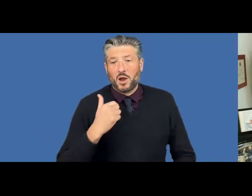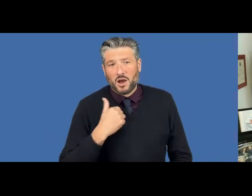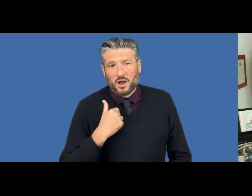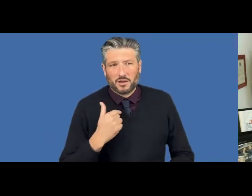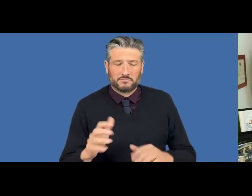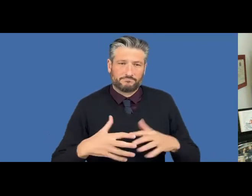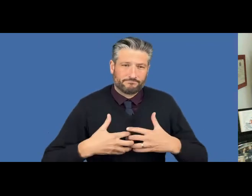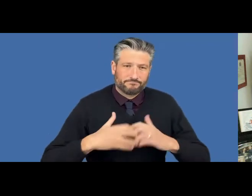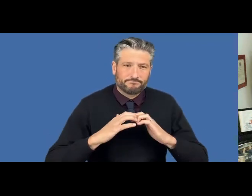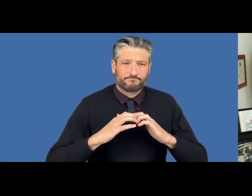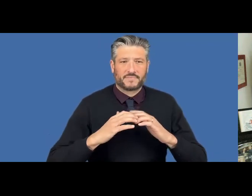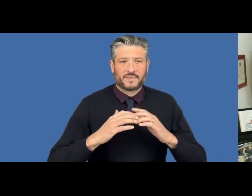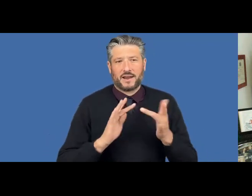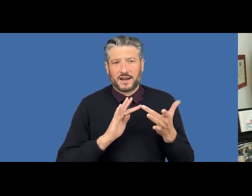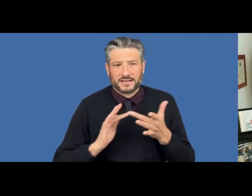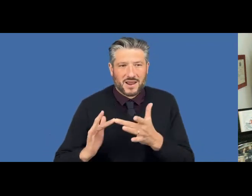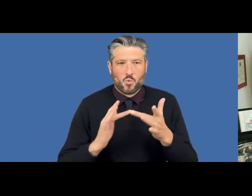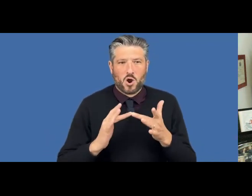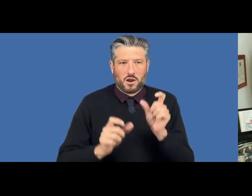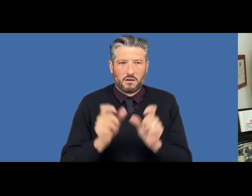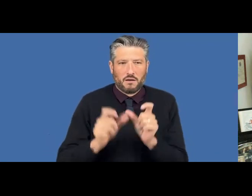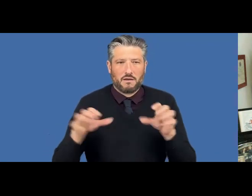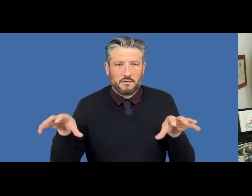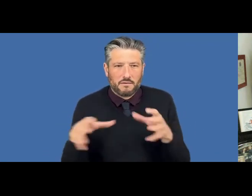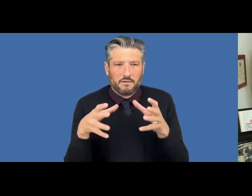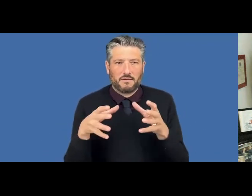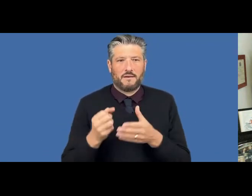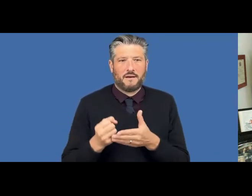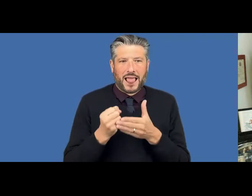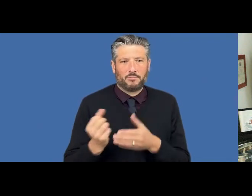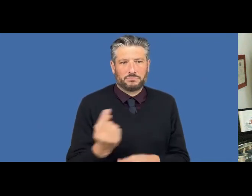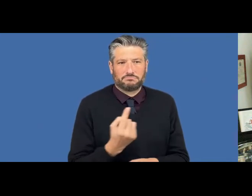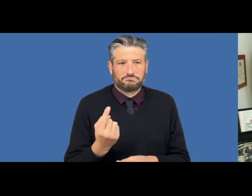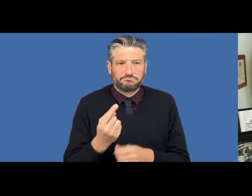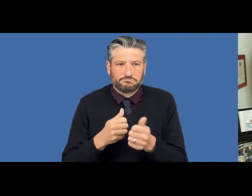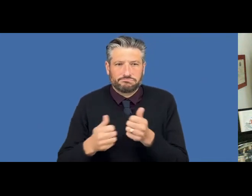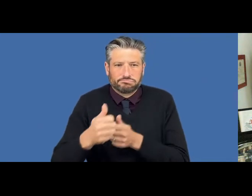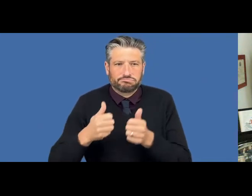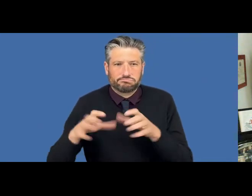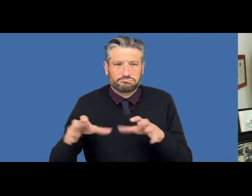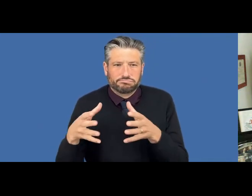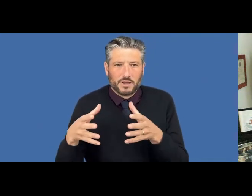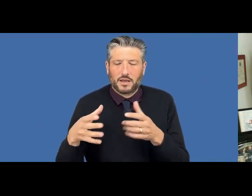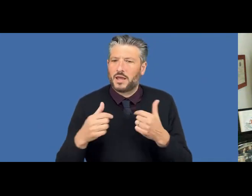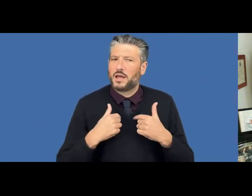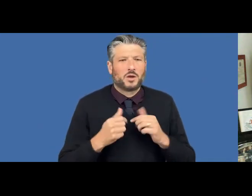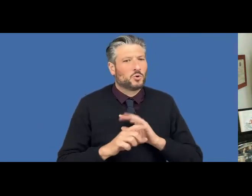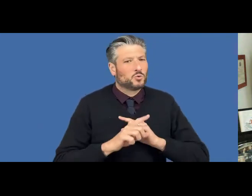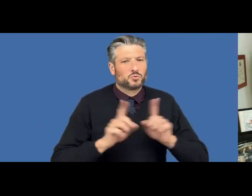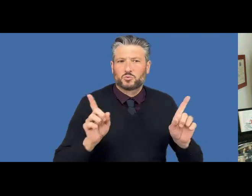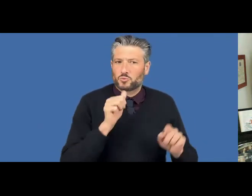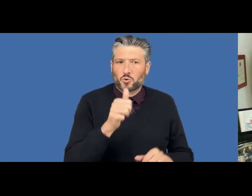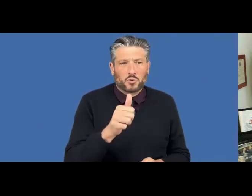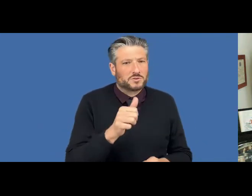having employee-led conversations. So this is deliberately not using our HR people. This is driven by other parts of the